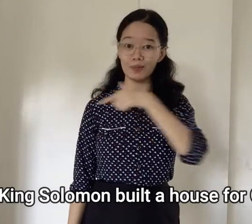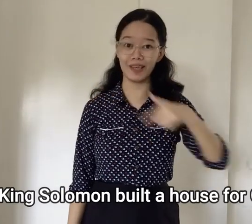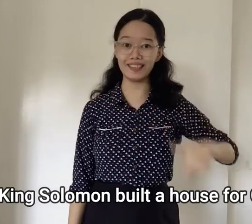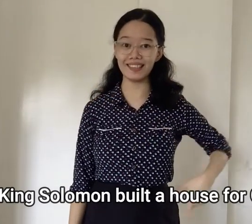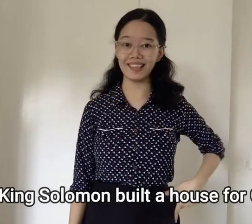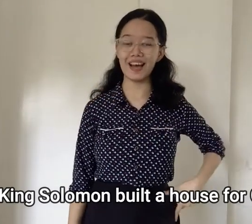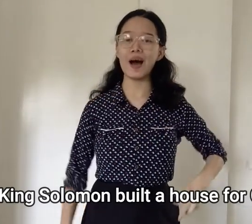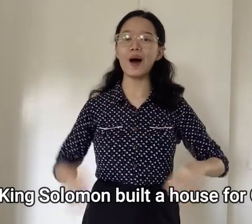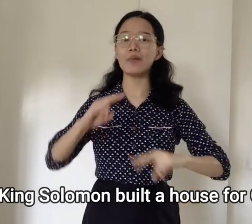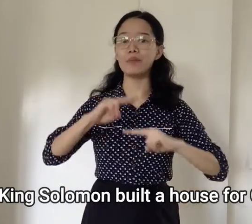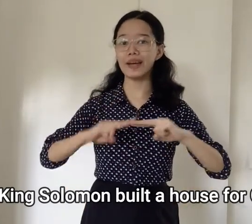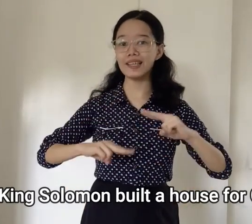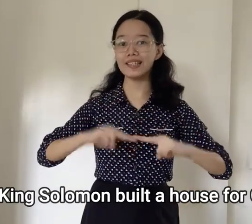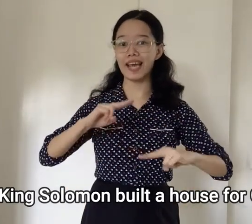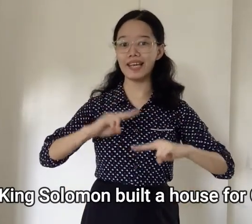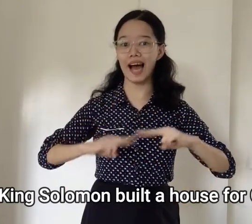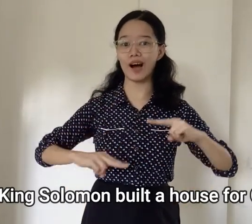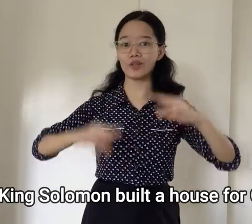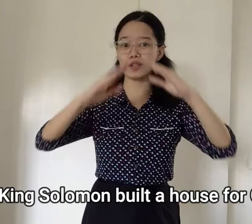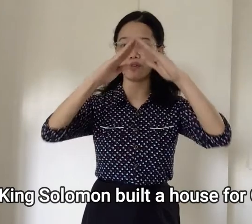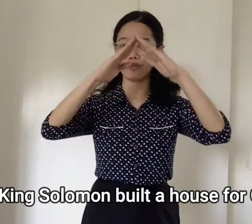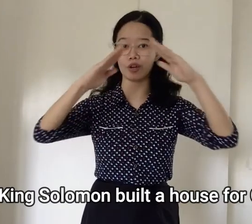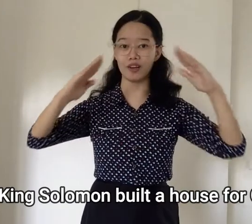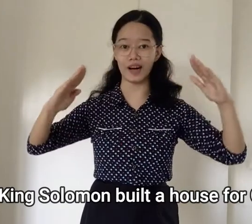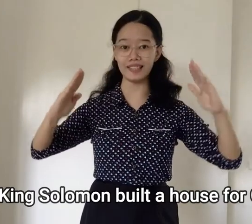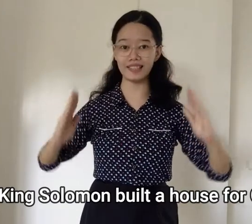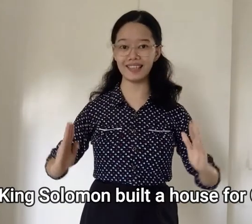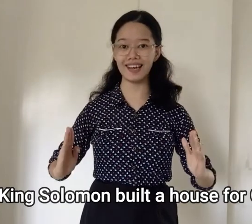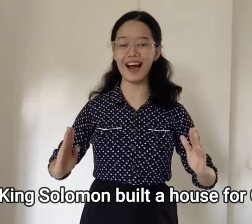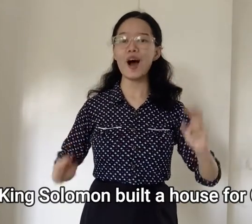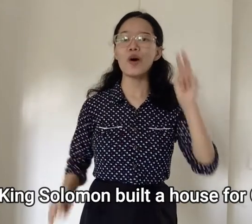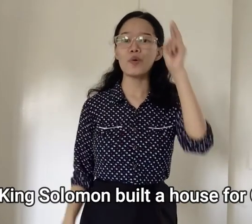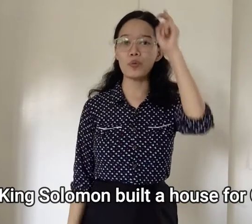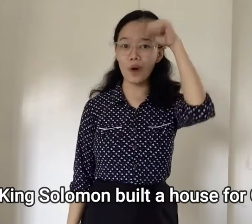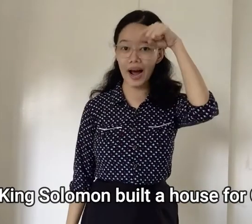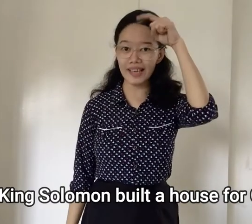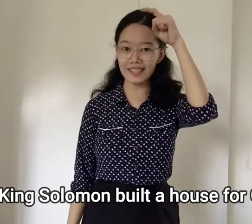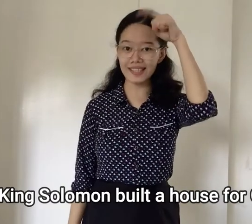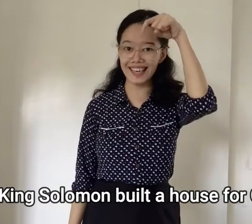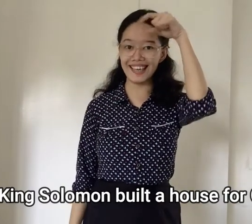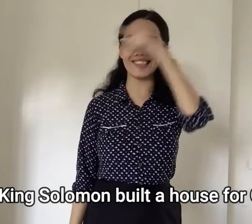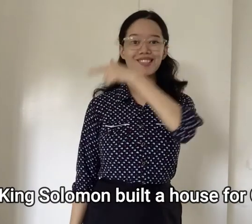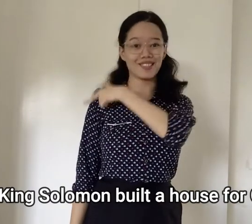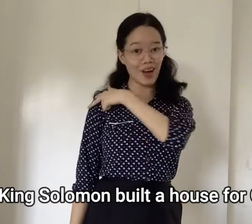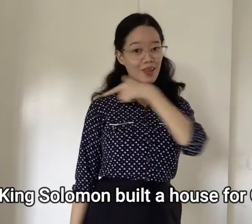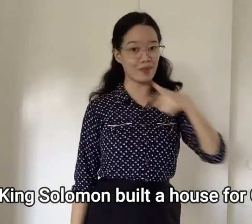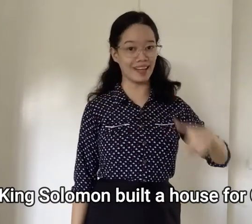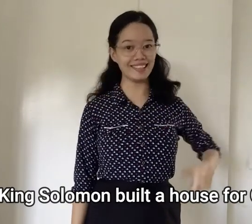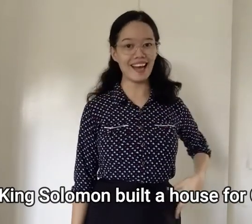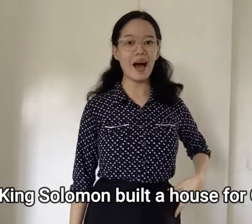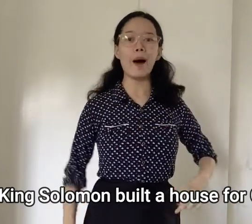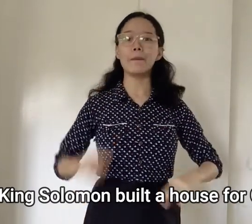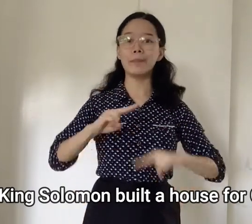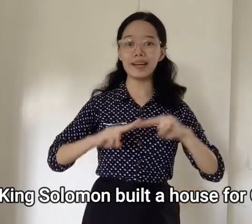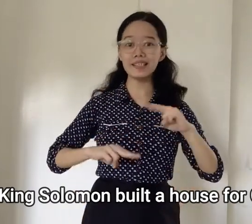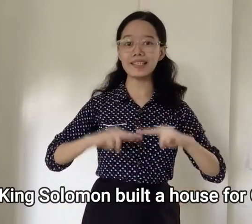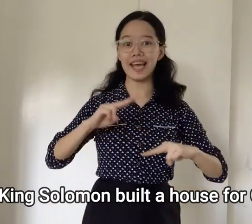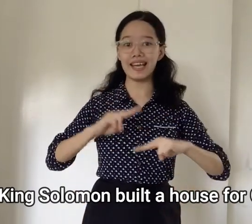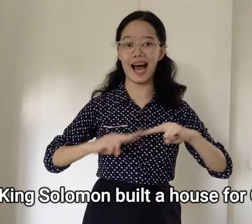Solomon built a house for God. Wise King Solomon built a